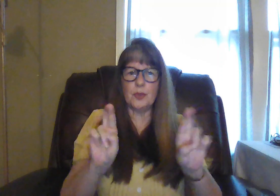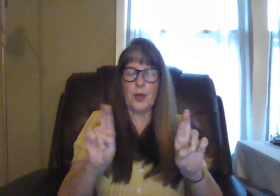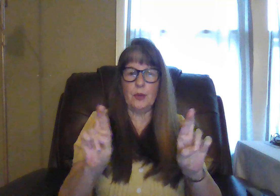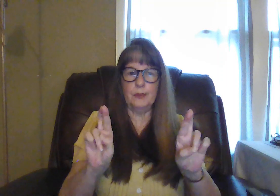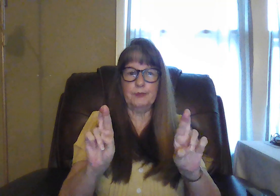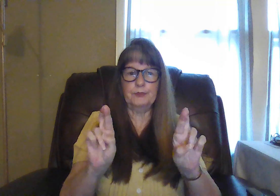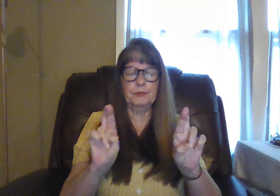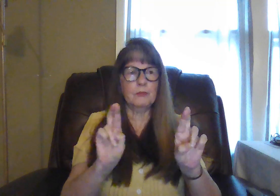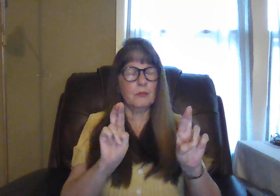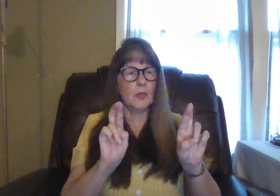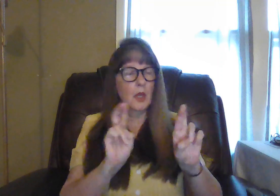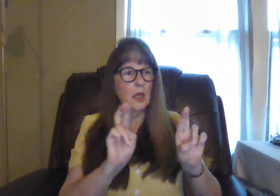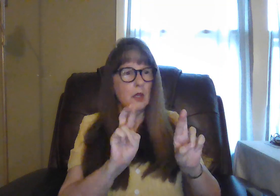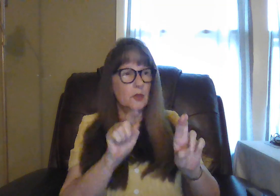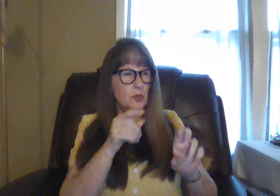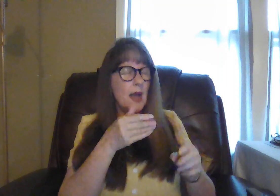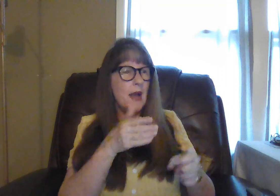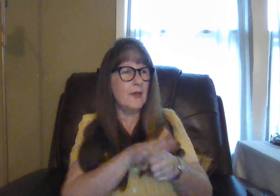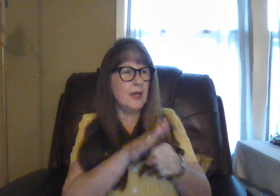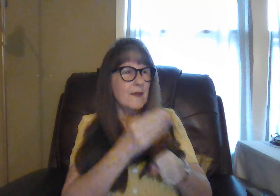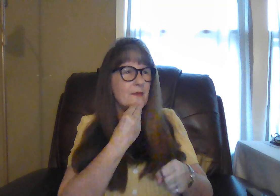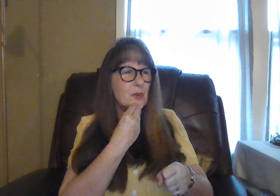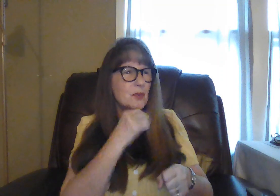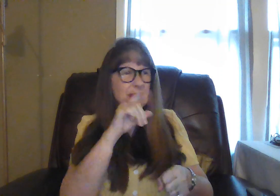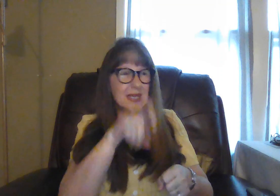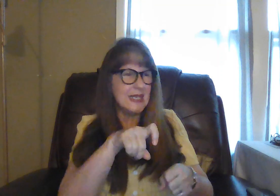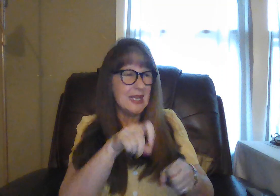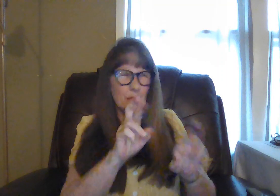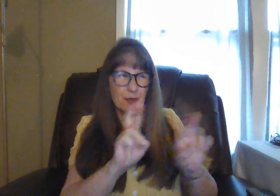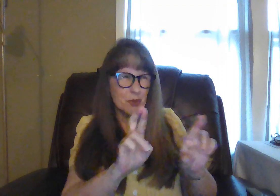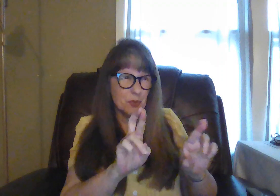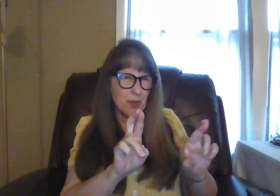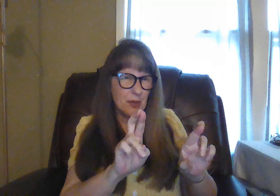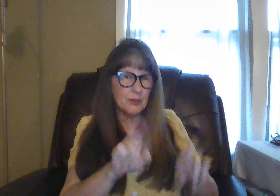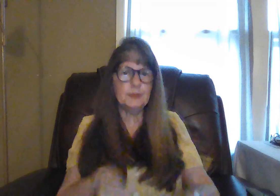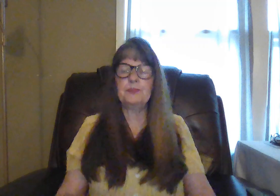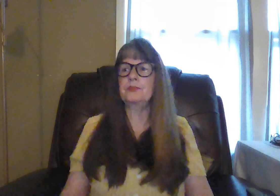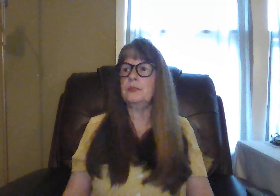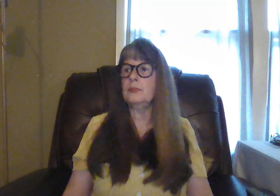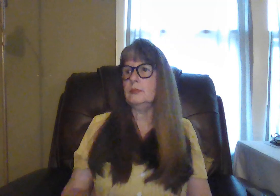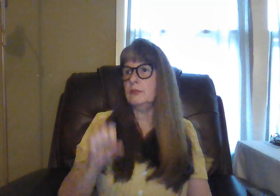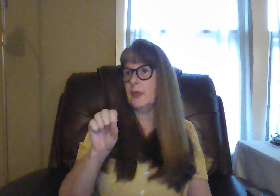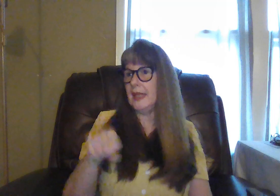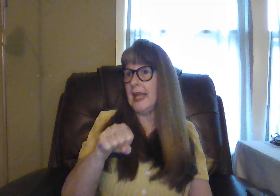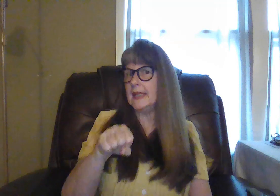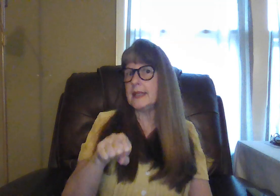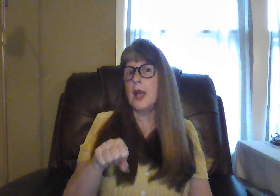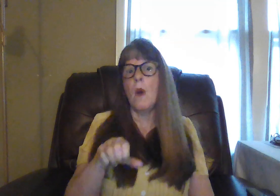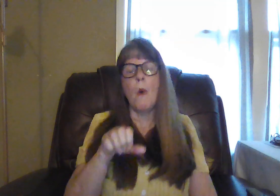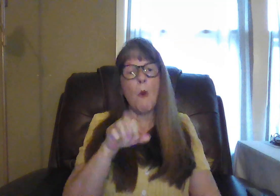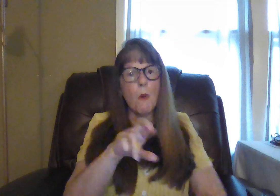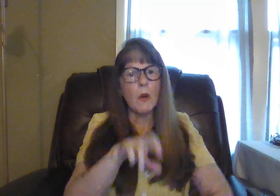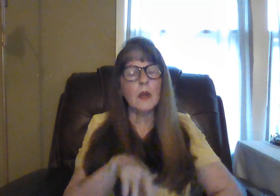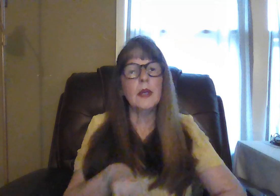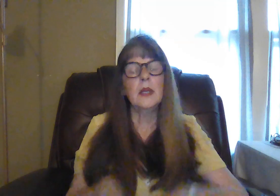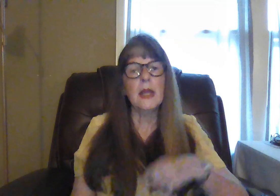refrigerator. Do you have enough food? Does it need refrigerator? Yes. Or if